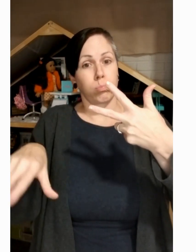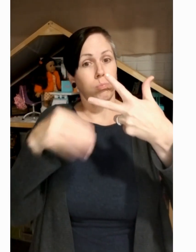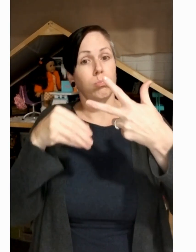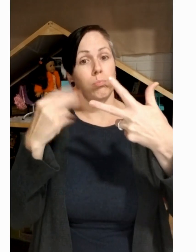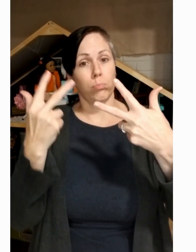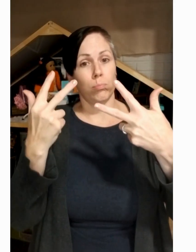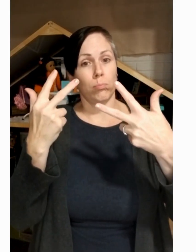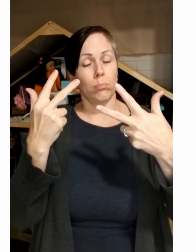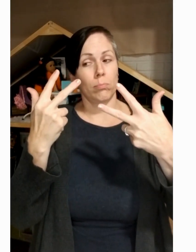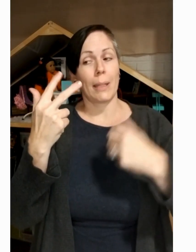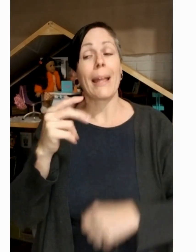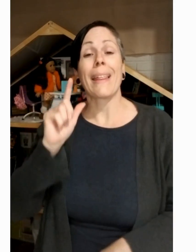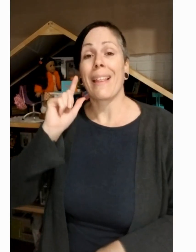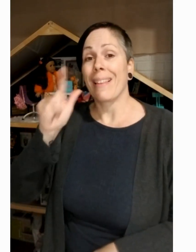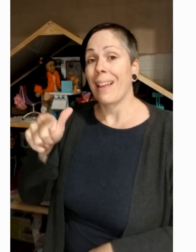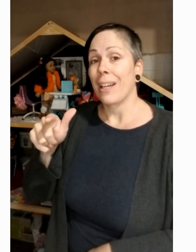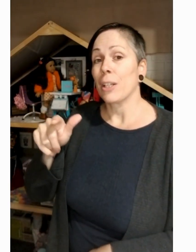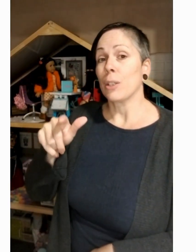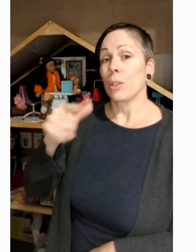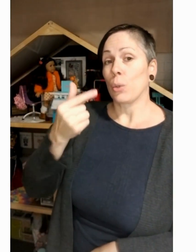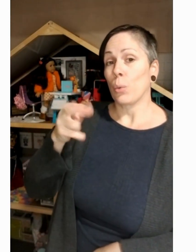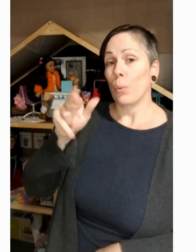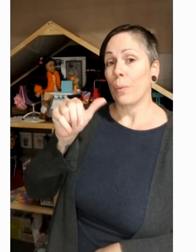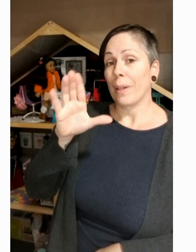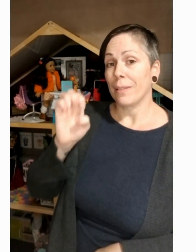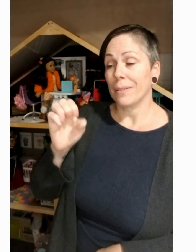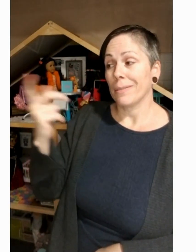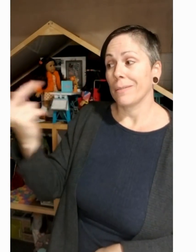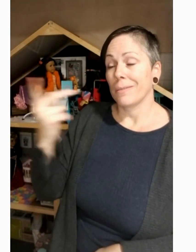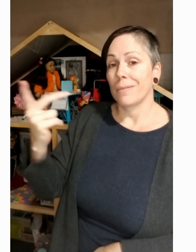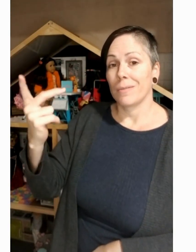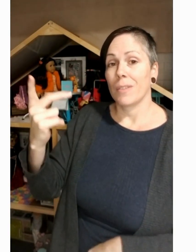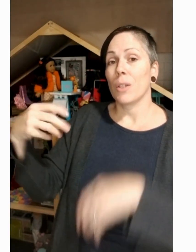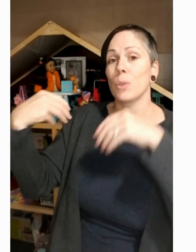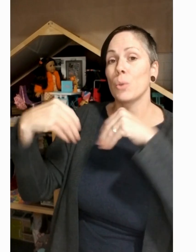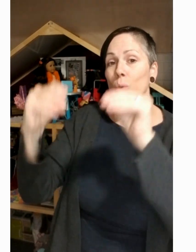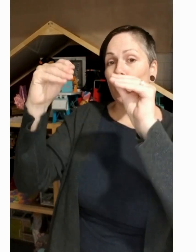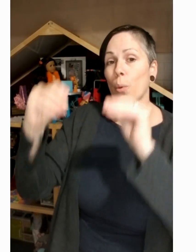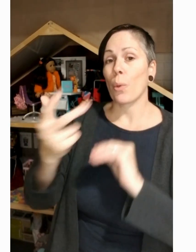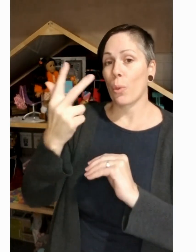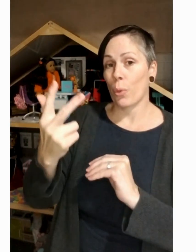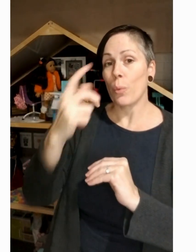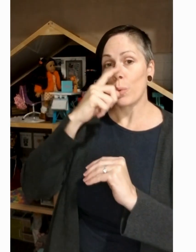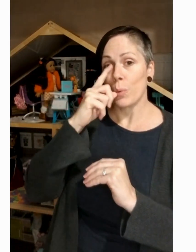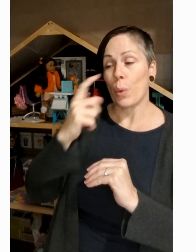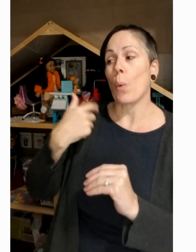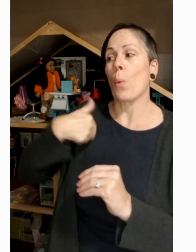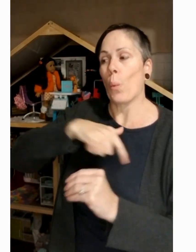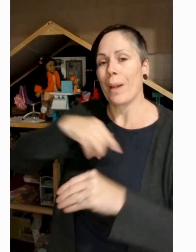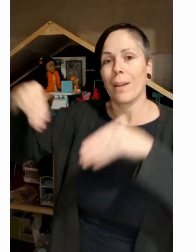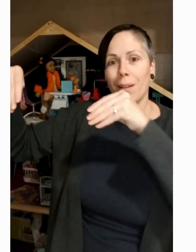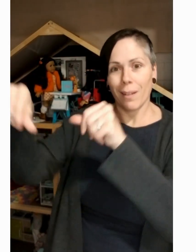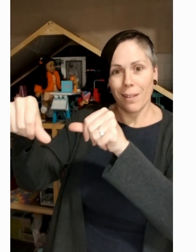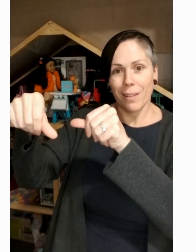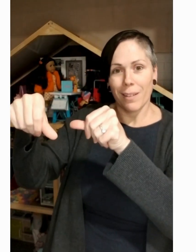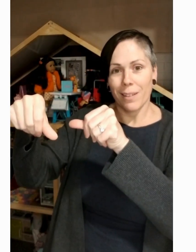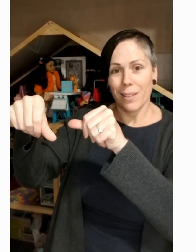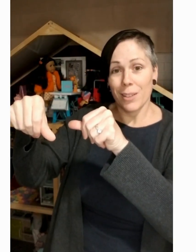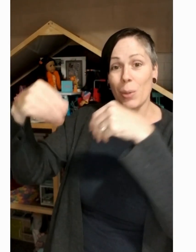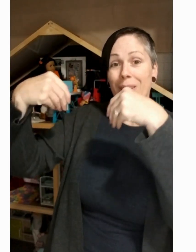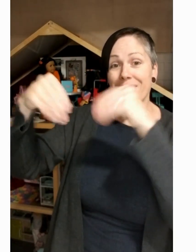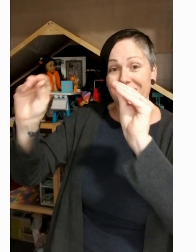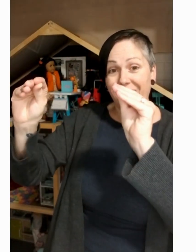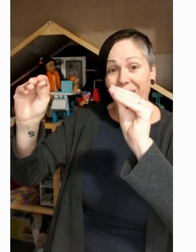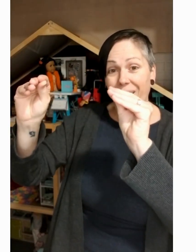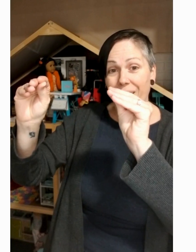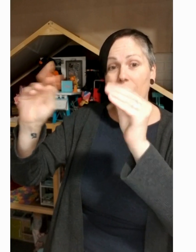then we sold 3 jointly owned dolls. So we sold 3, but that didn't make my head count down by 3. It made